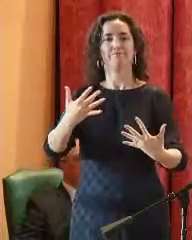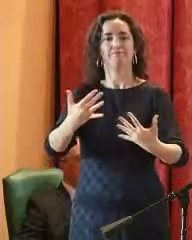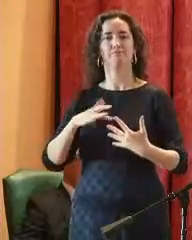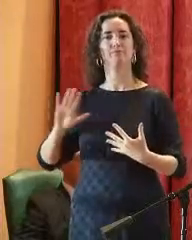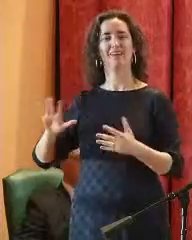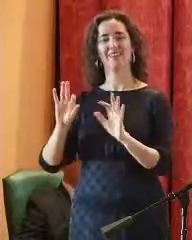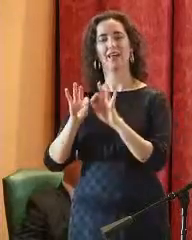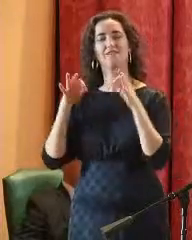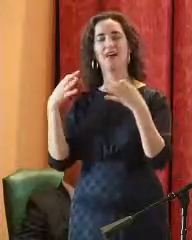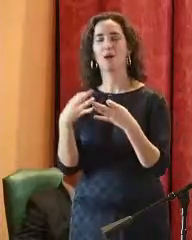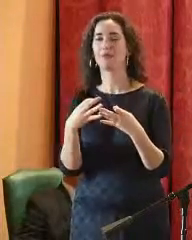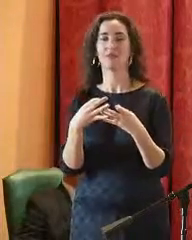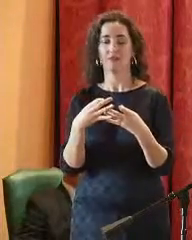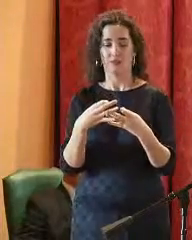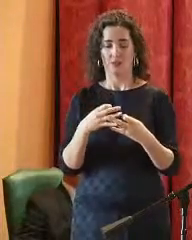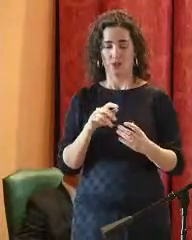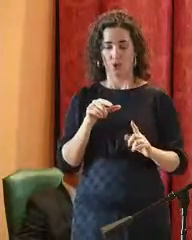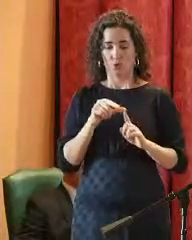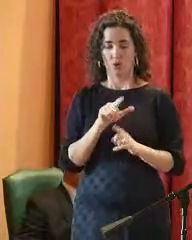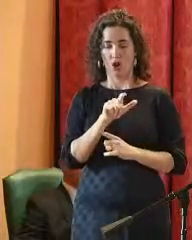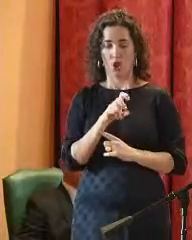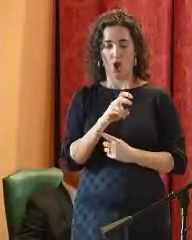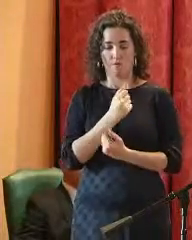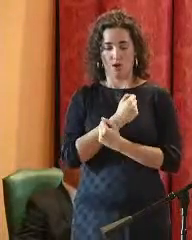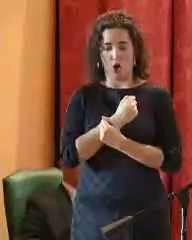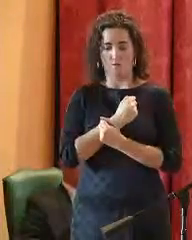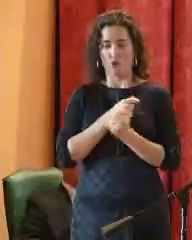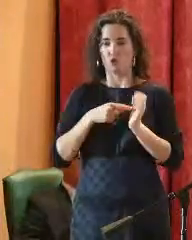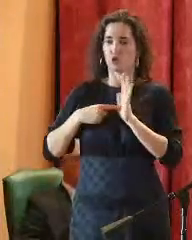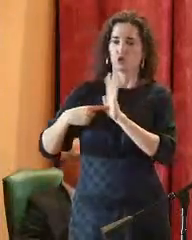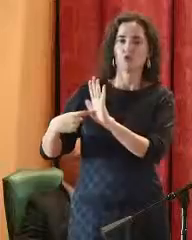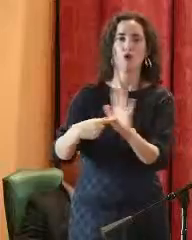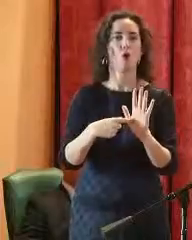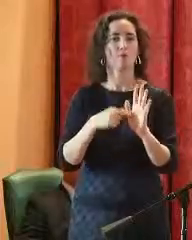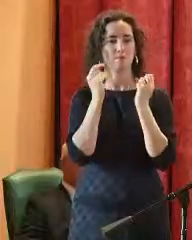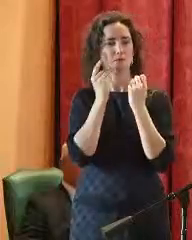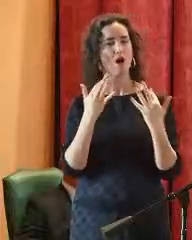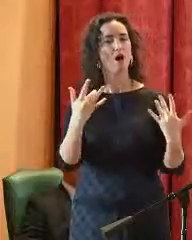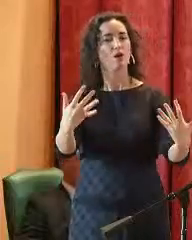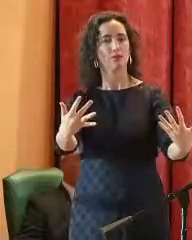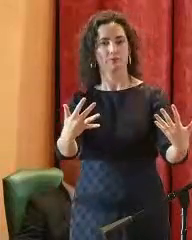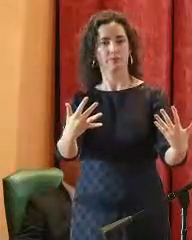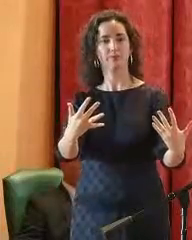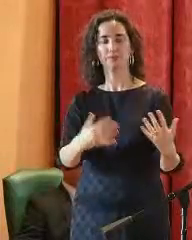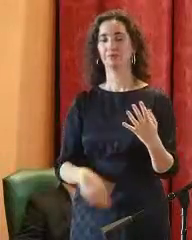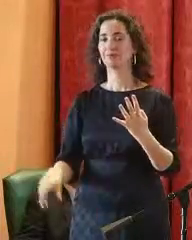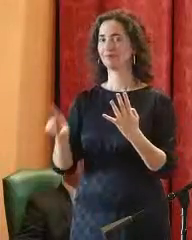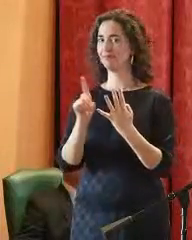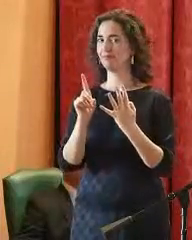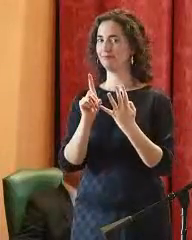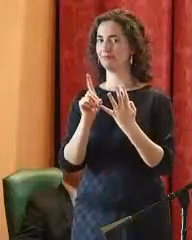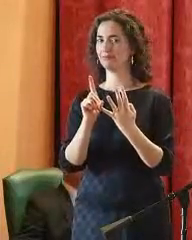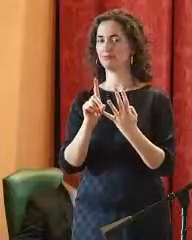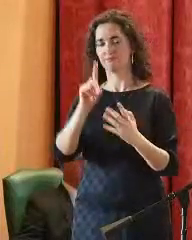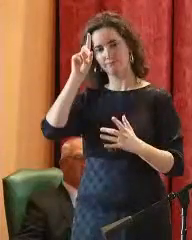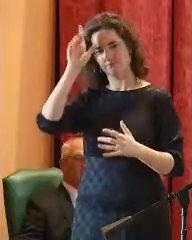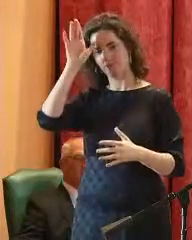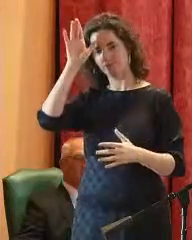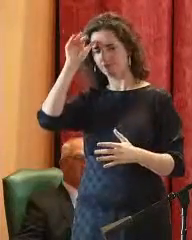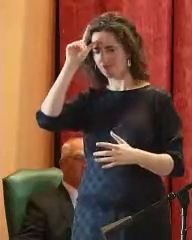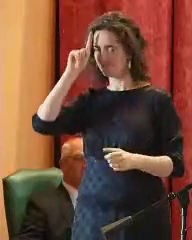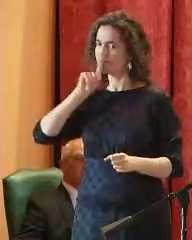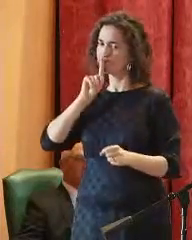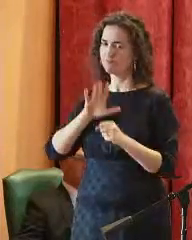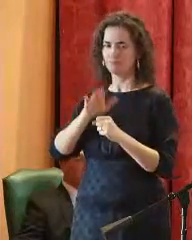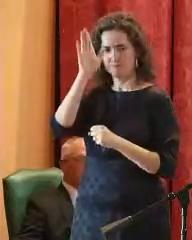family gives life, meaning, and action to the word love, period. And the D would be for dedication.